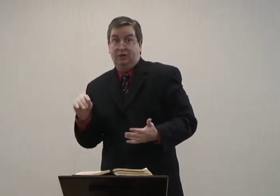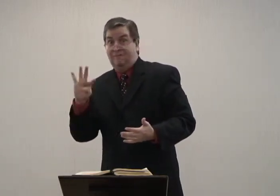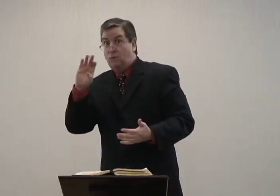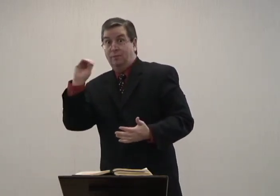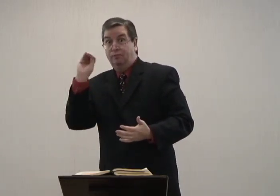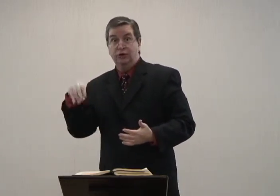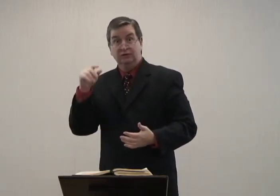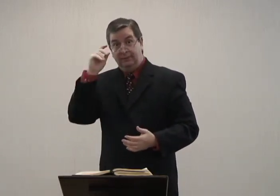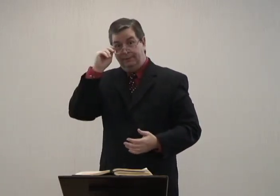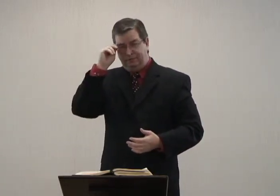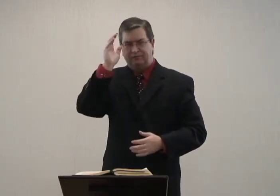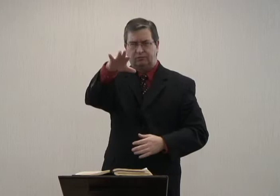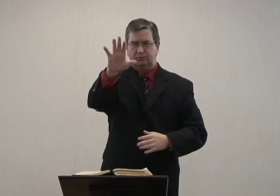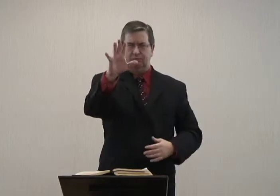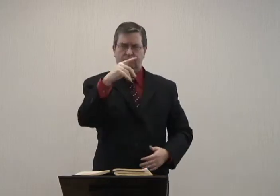25.